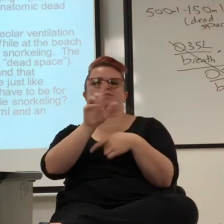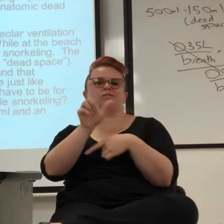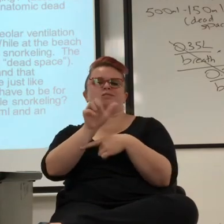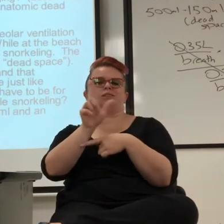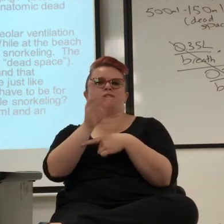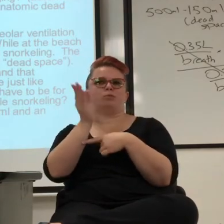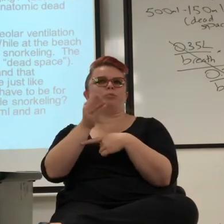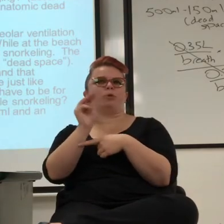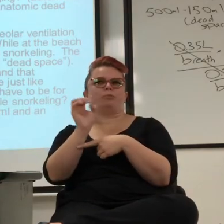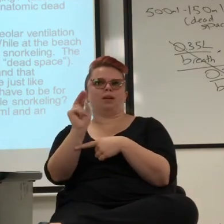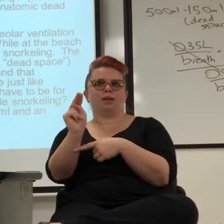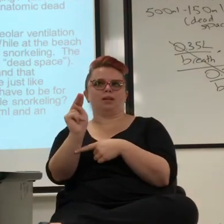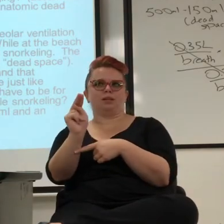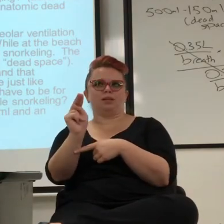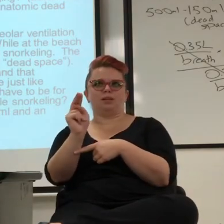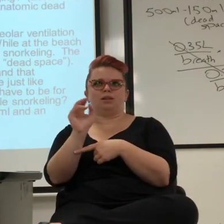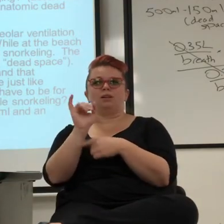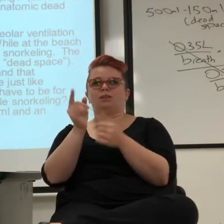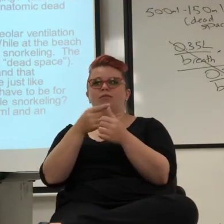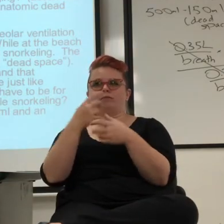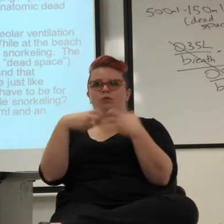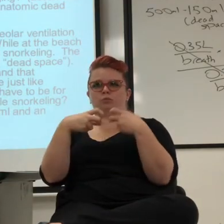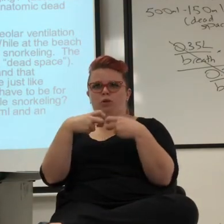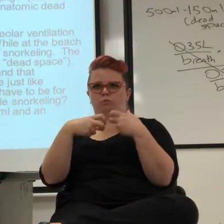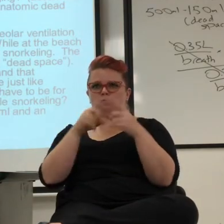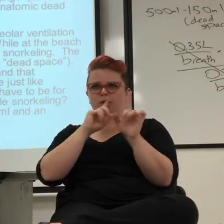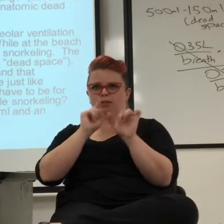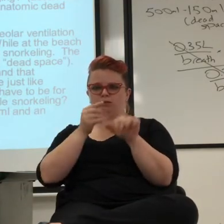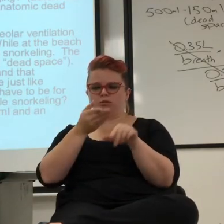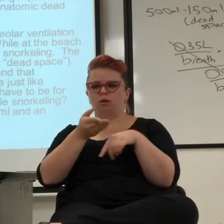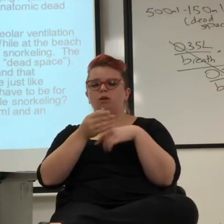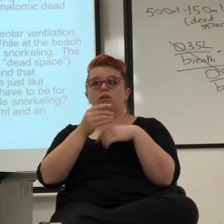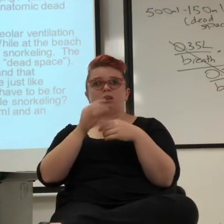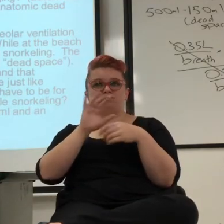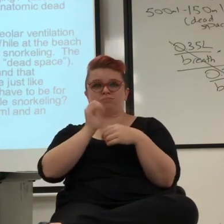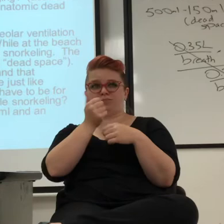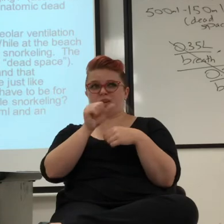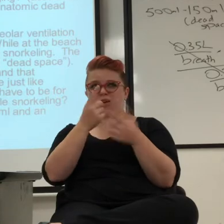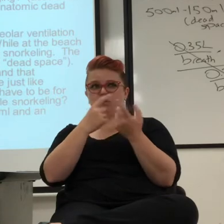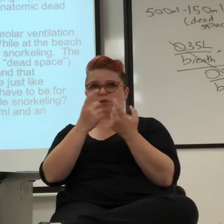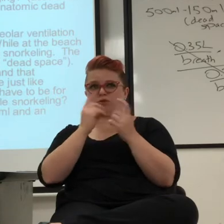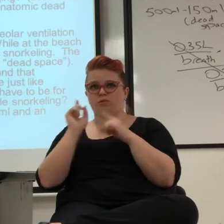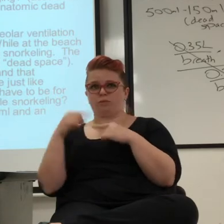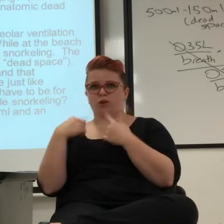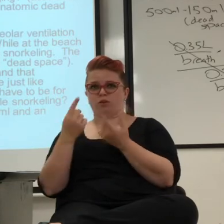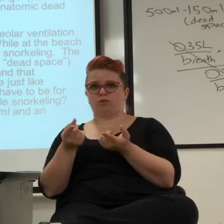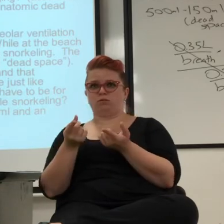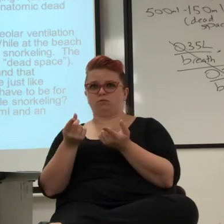6 liters a minute. That's the first problem. And any questions on the first problem?